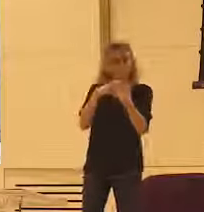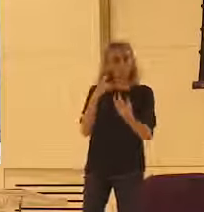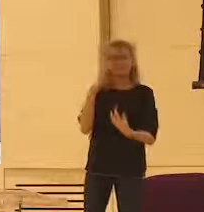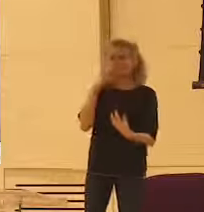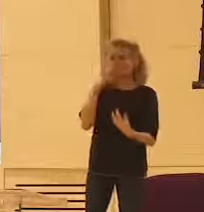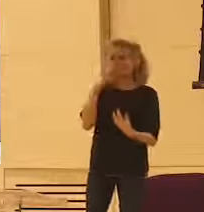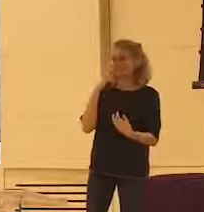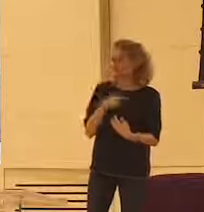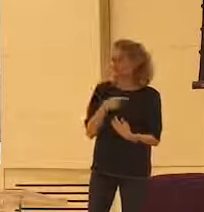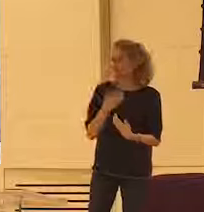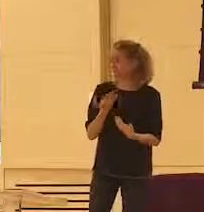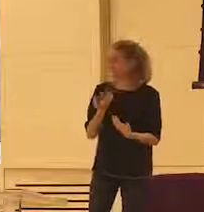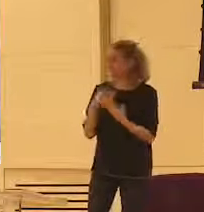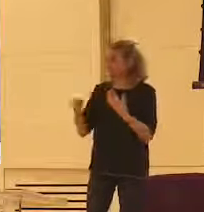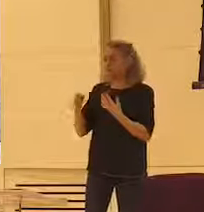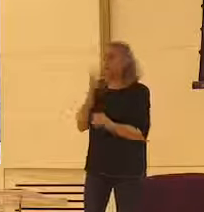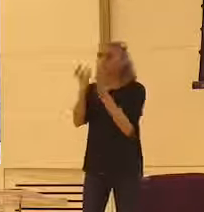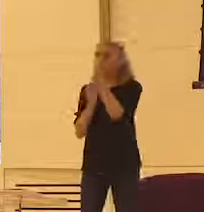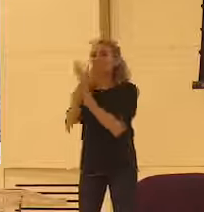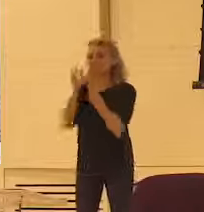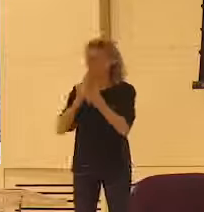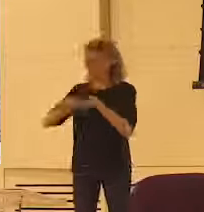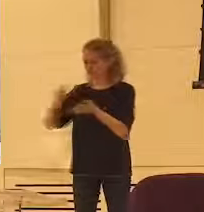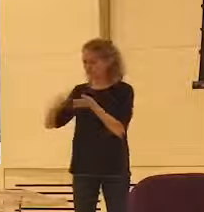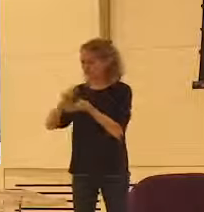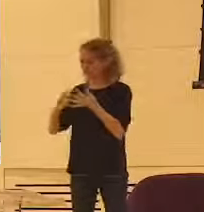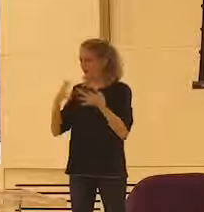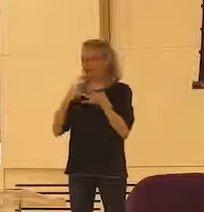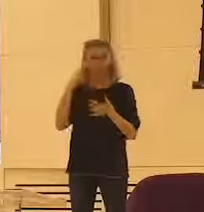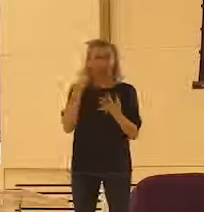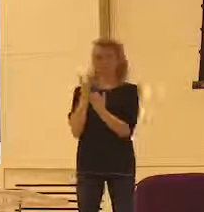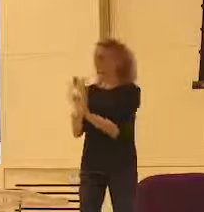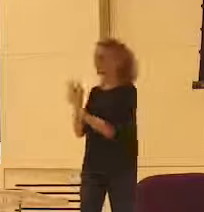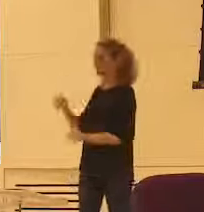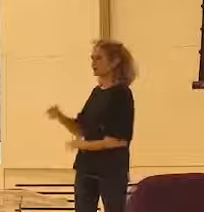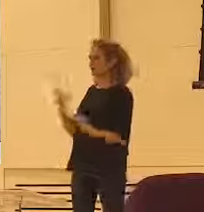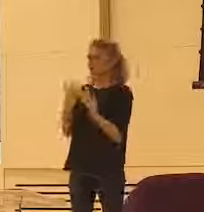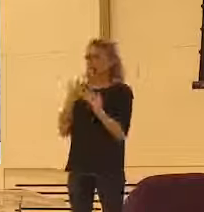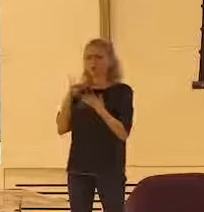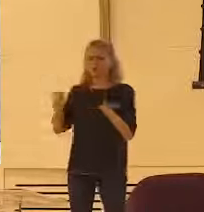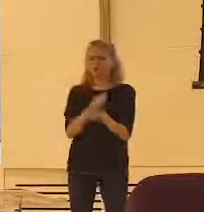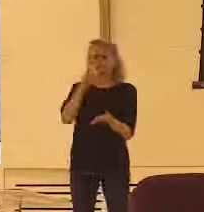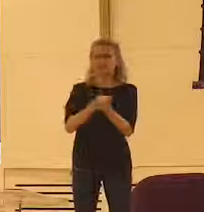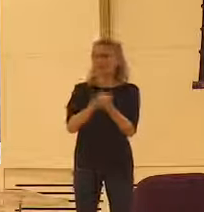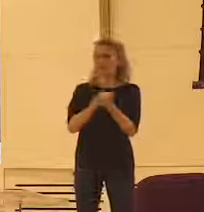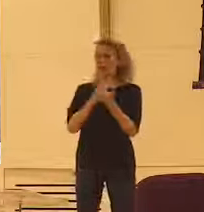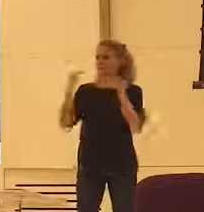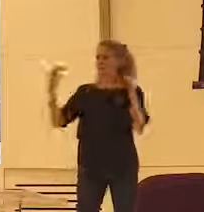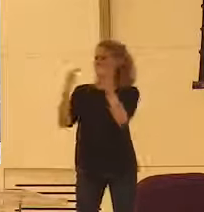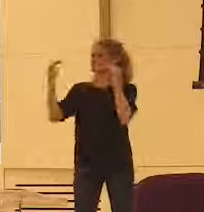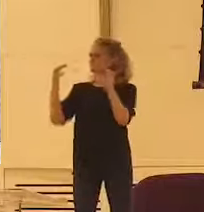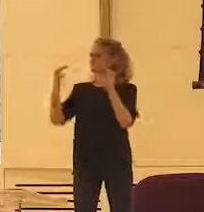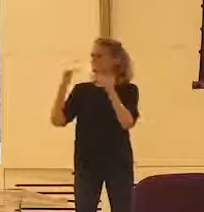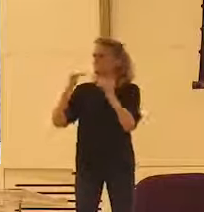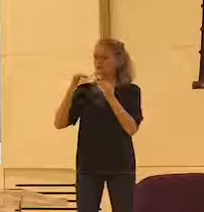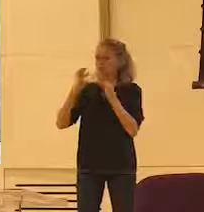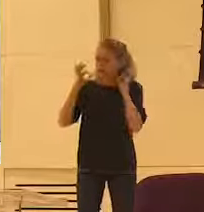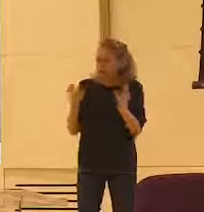asked, how that matches to a deaf person is questionable. How do deaf people access the